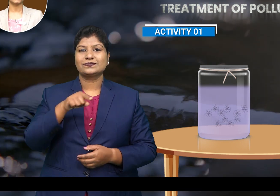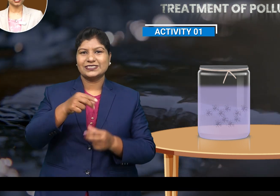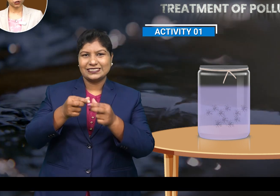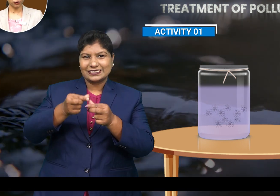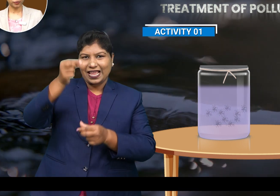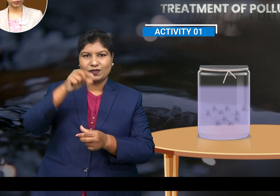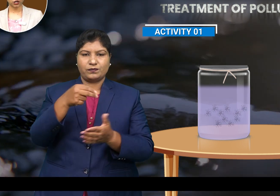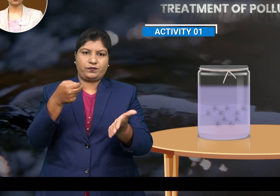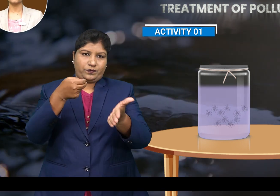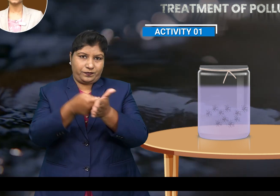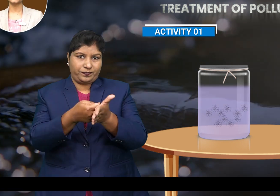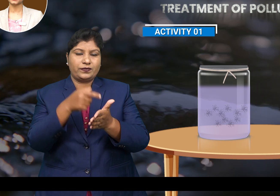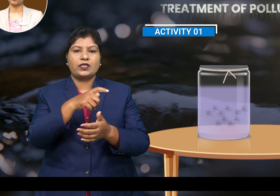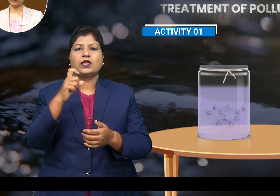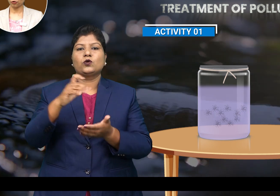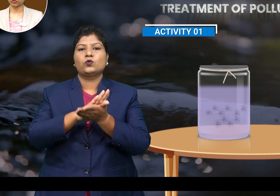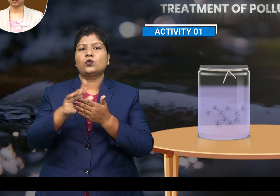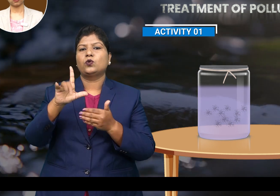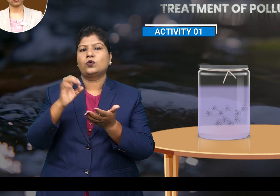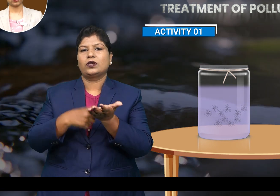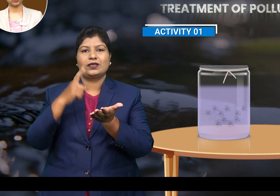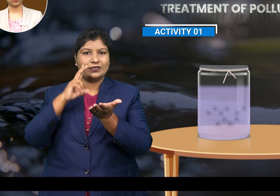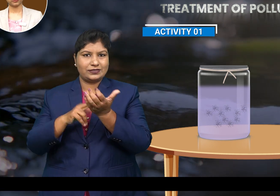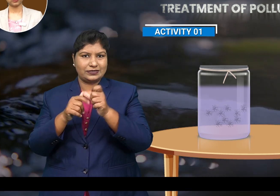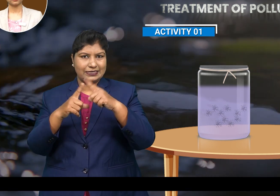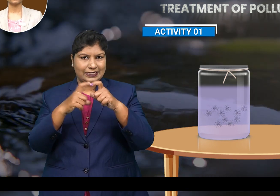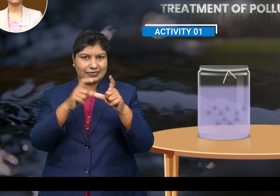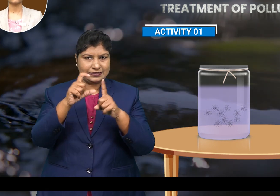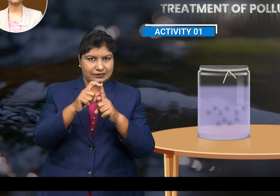Label the test tube chlorinated sample 4.